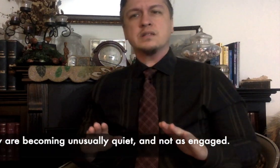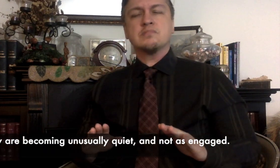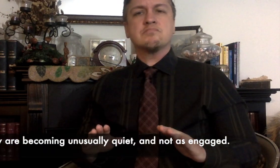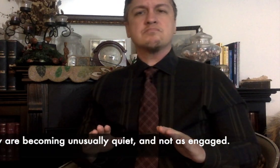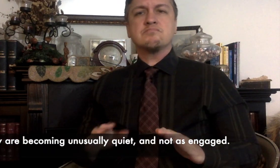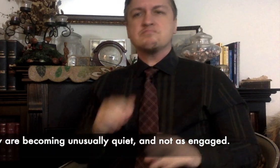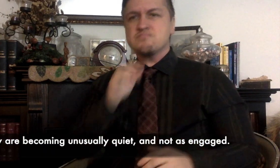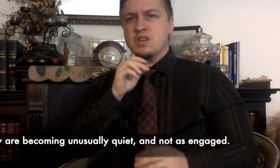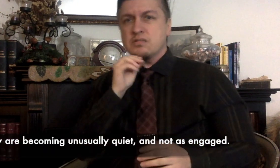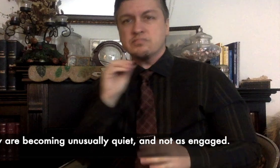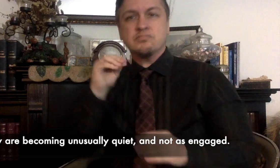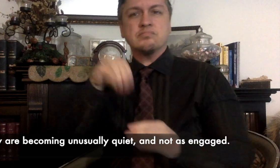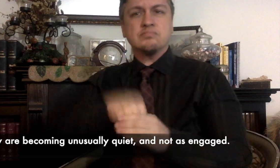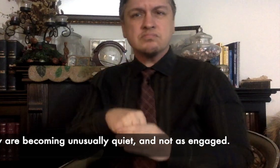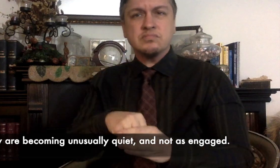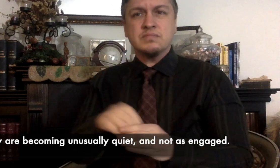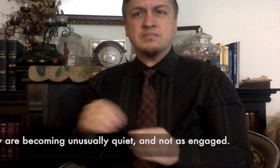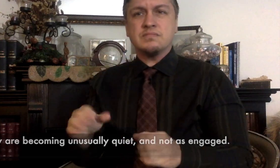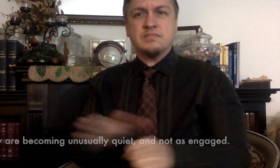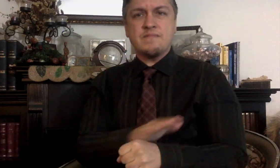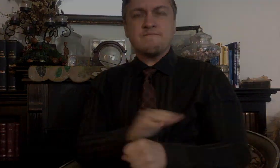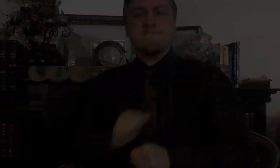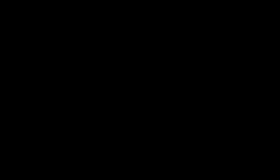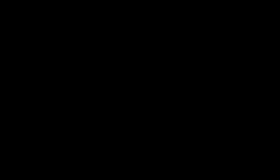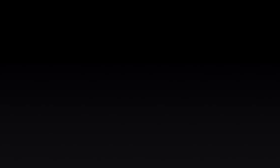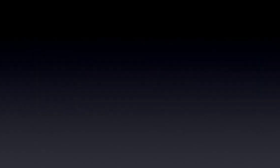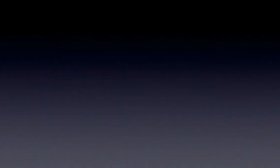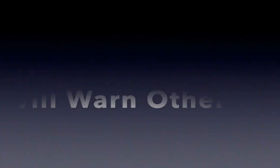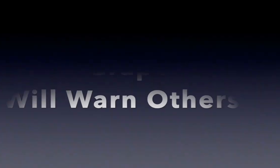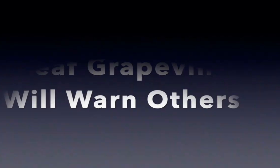unusually quiet, and not as engaged.